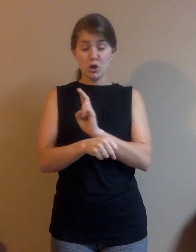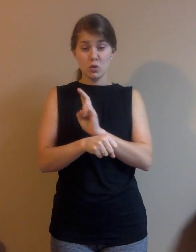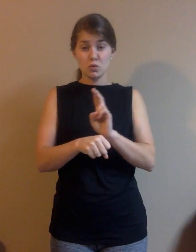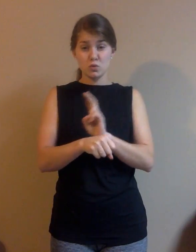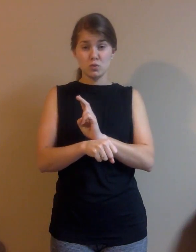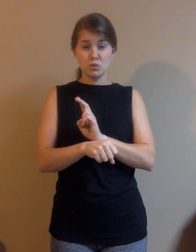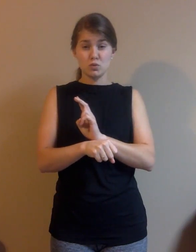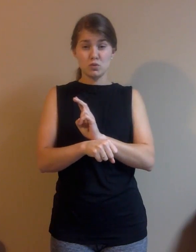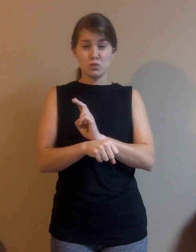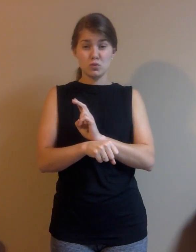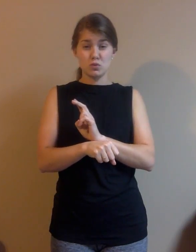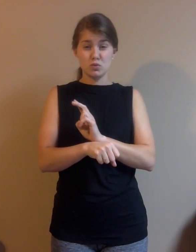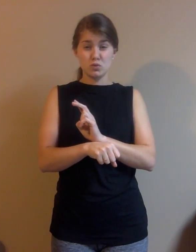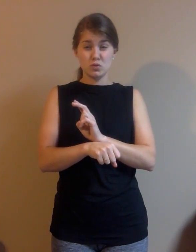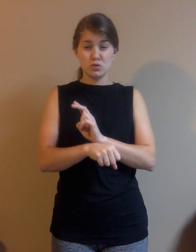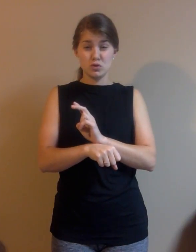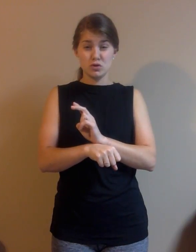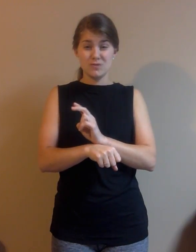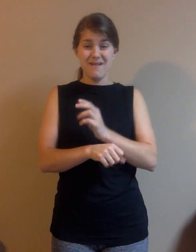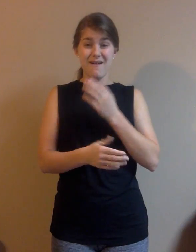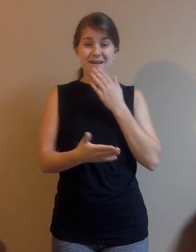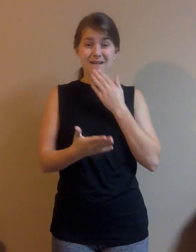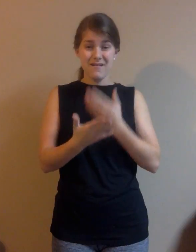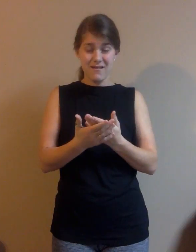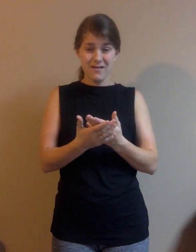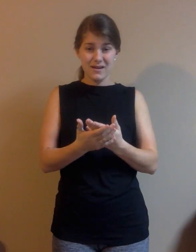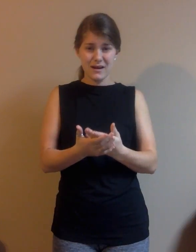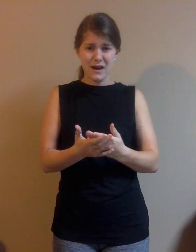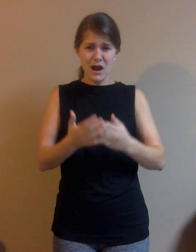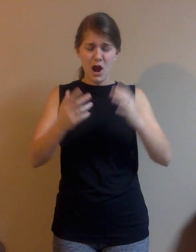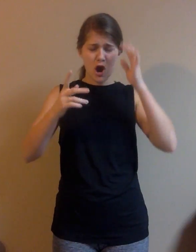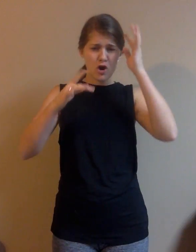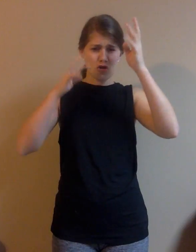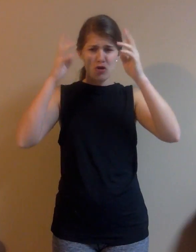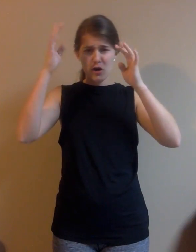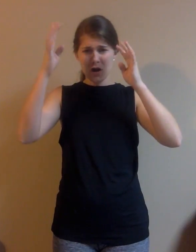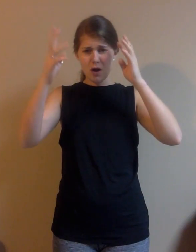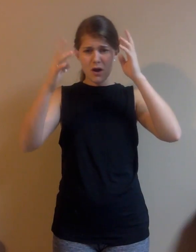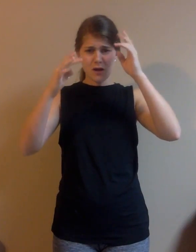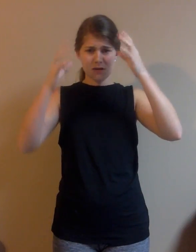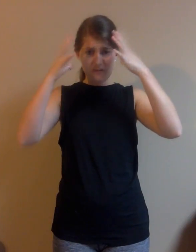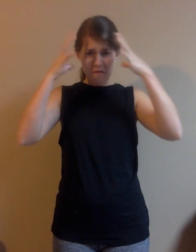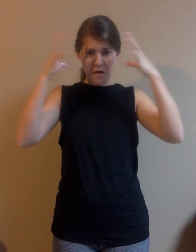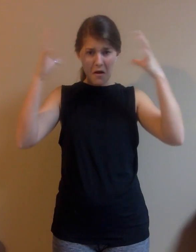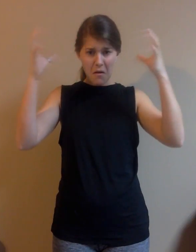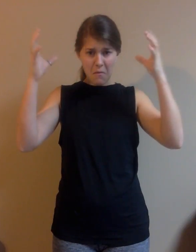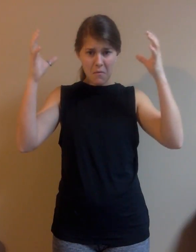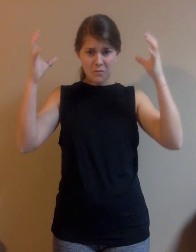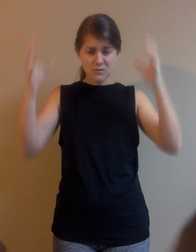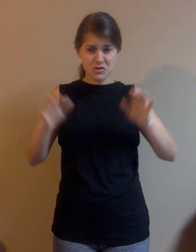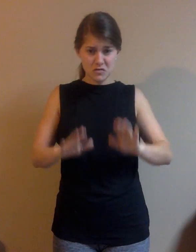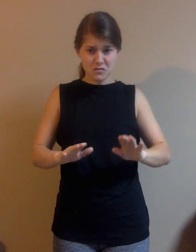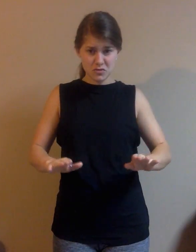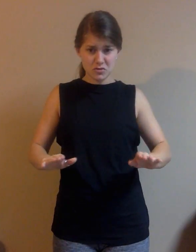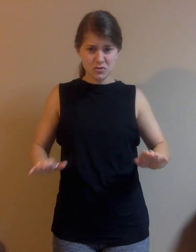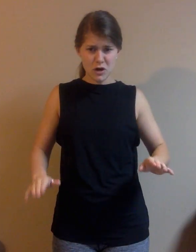creative capacities for the richness they are, and seeing our children for the hope that they are. And our task is to educate their whole